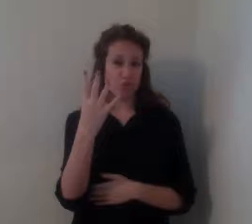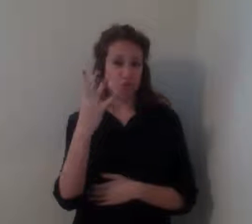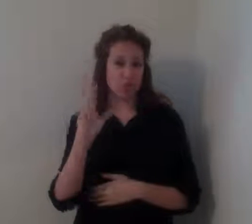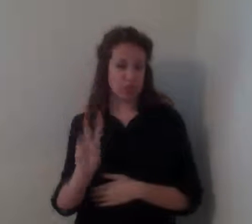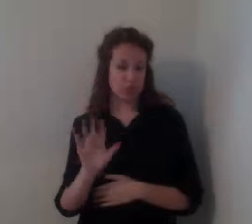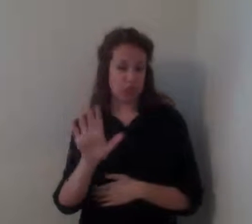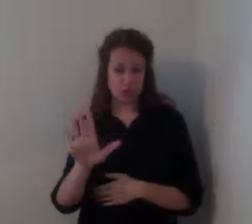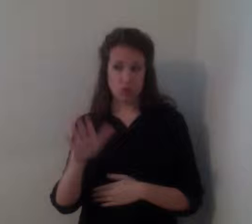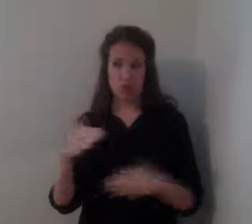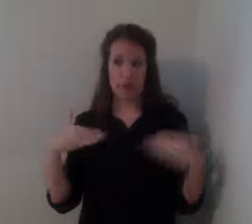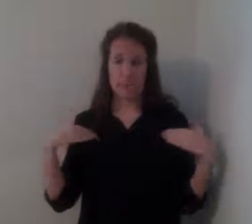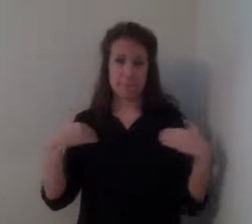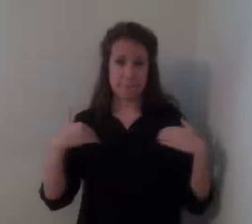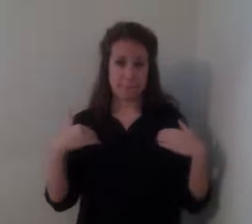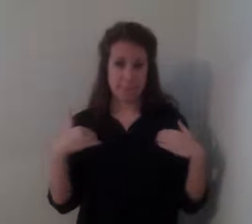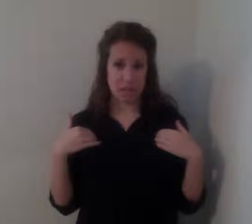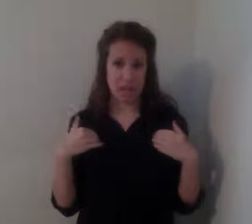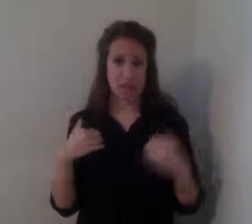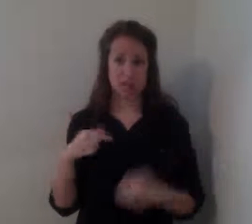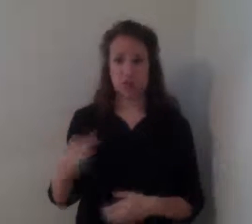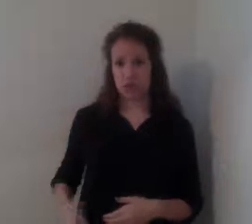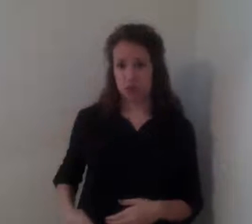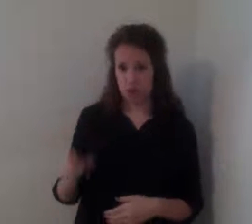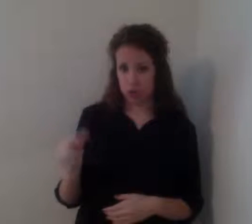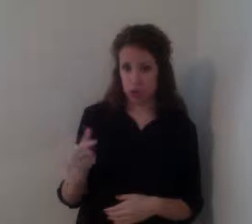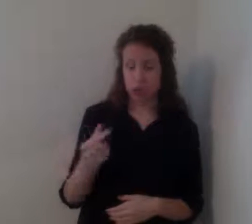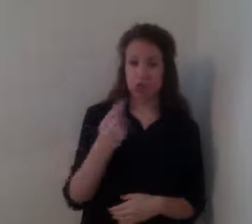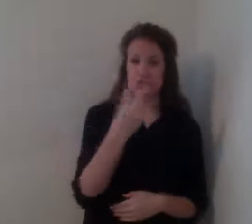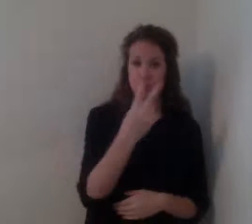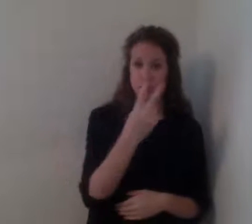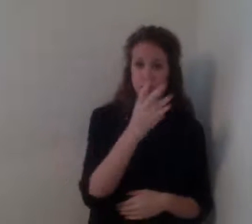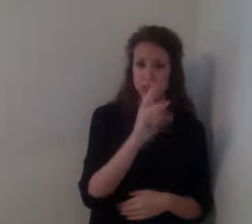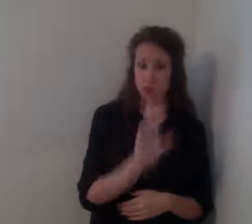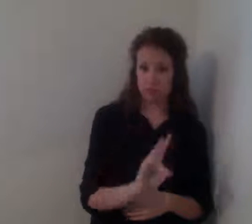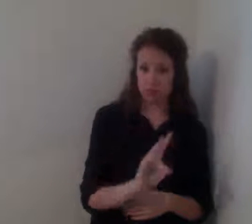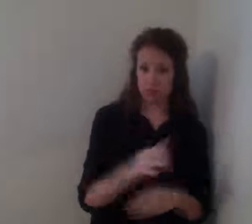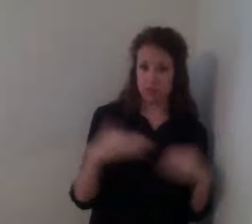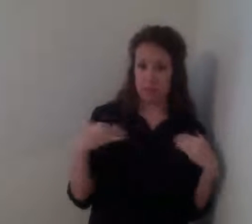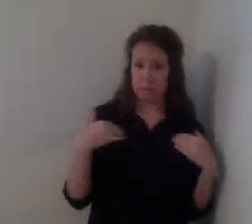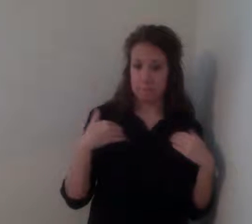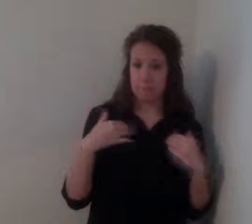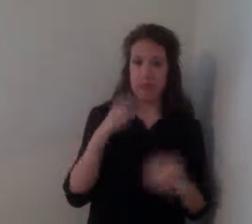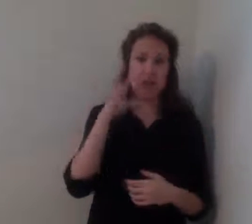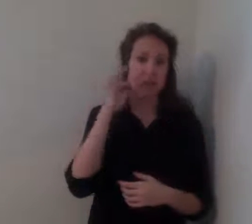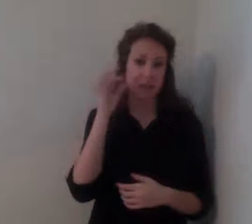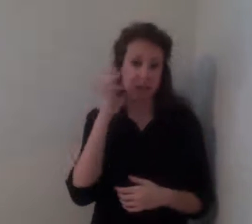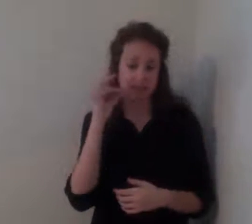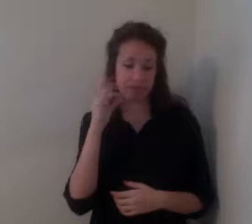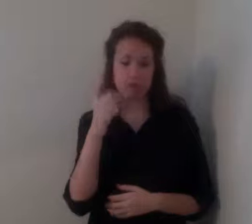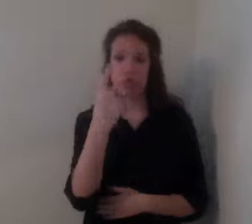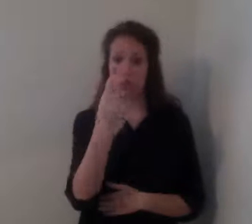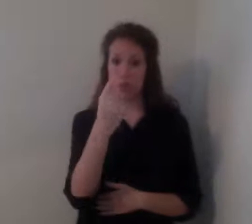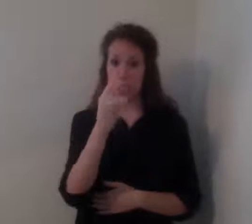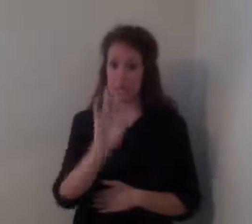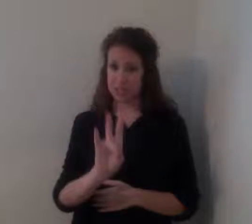2 over 7, or 2/7 of your pets are cats. And 1 over 7, or 1/7 of your pets are hamsters.